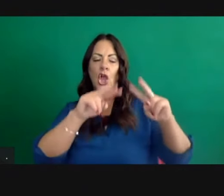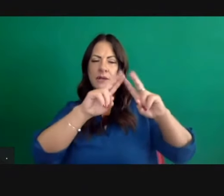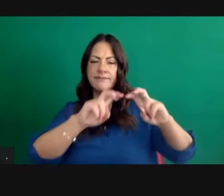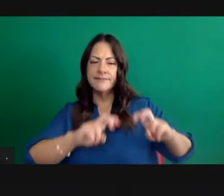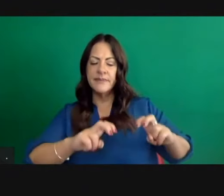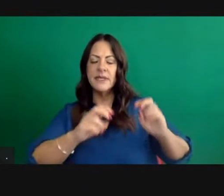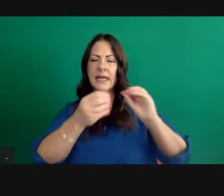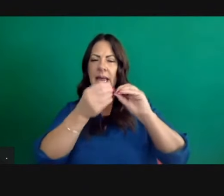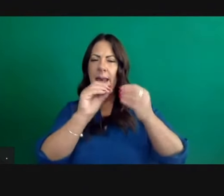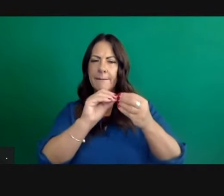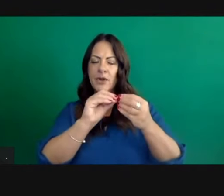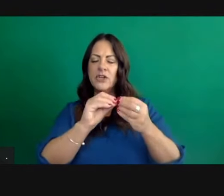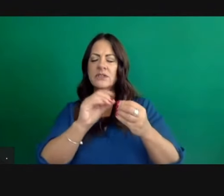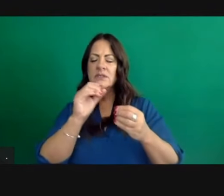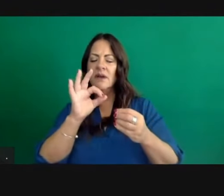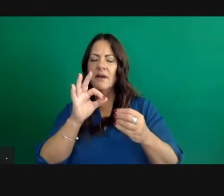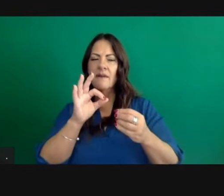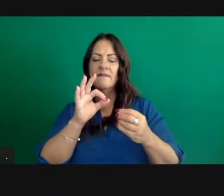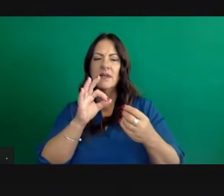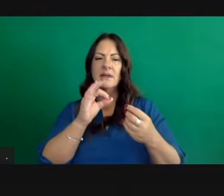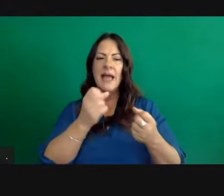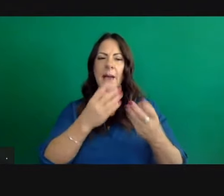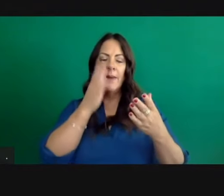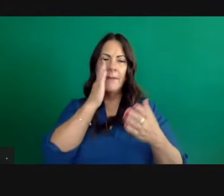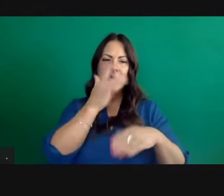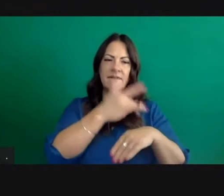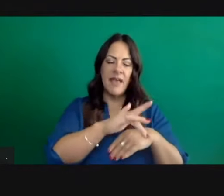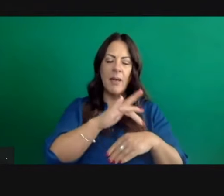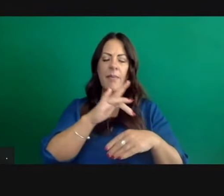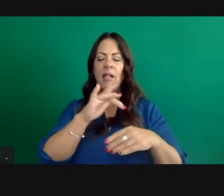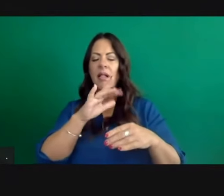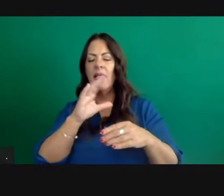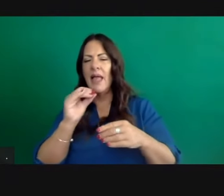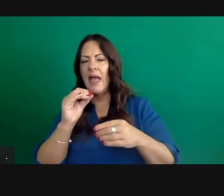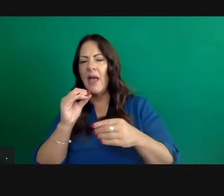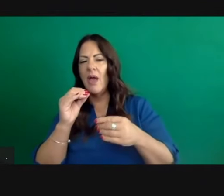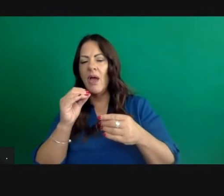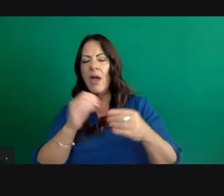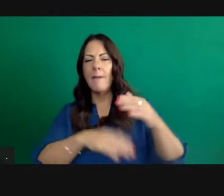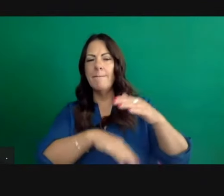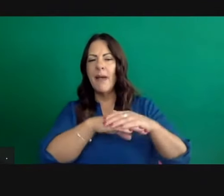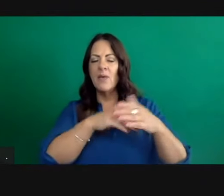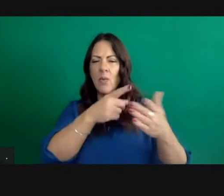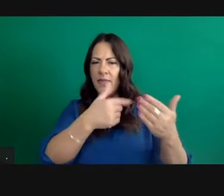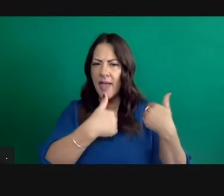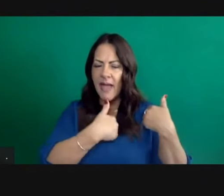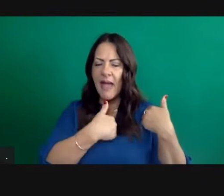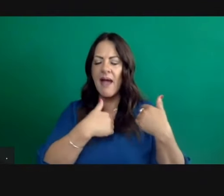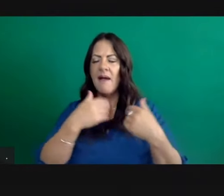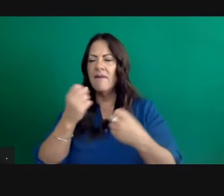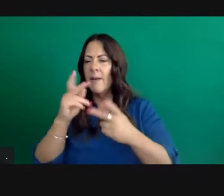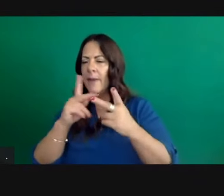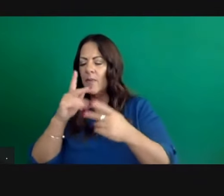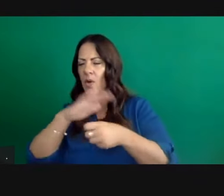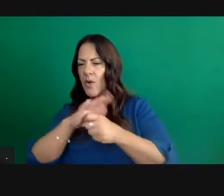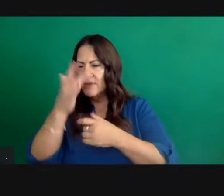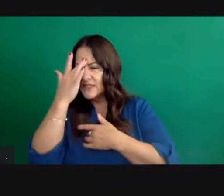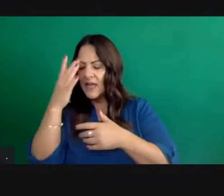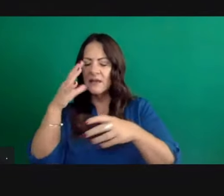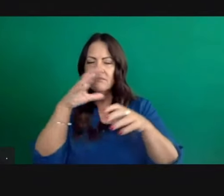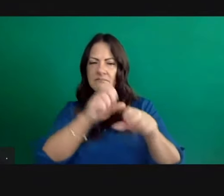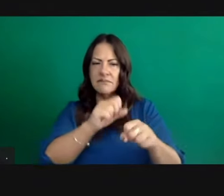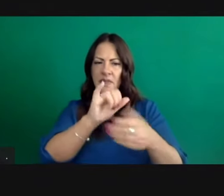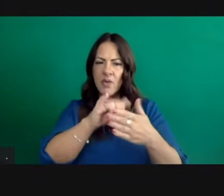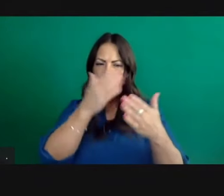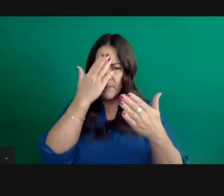and our blueprint, we have heard those, and we deliberately chose not to have a hospital measure because, as we've said